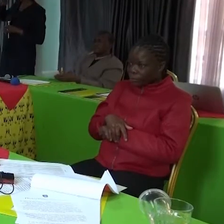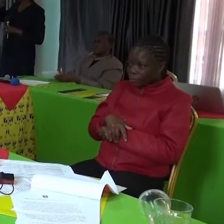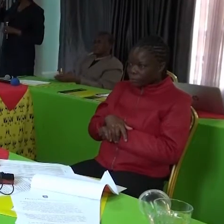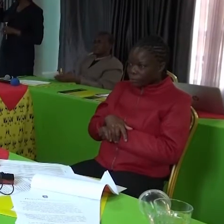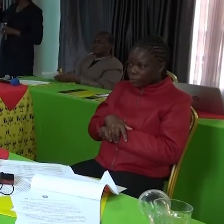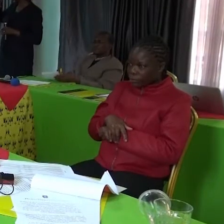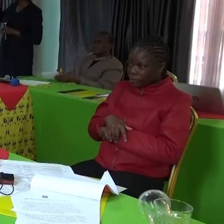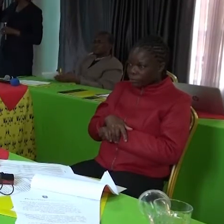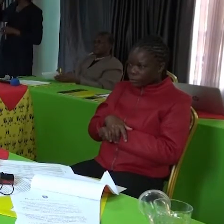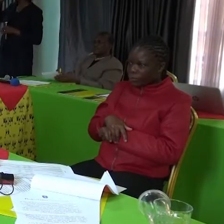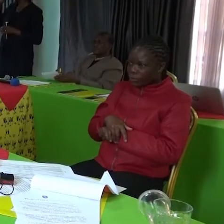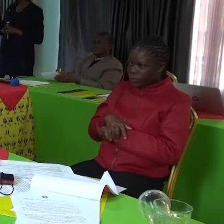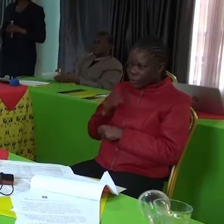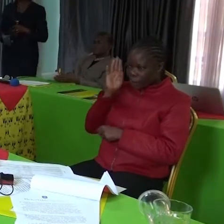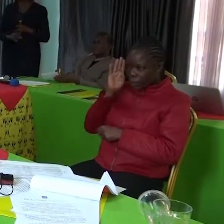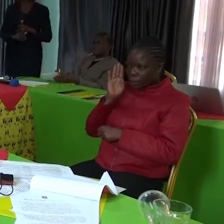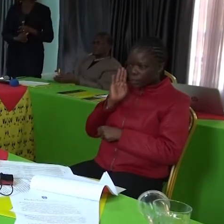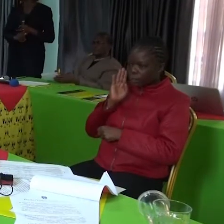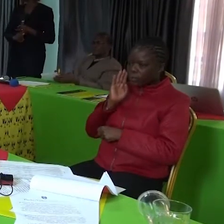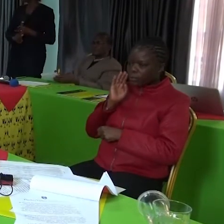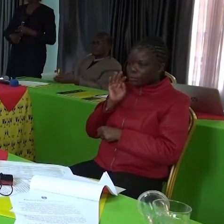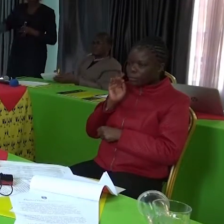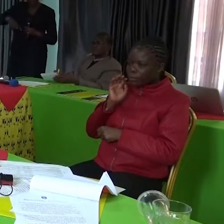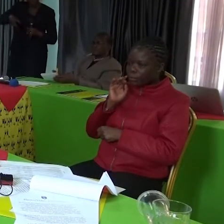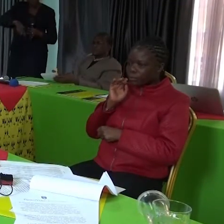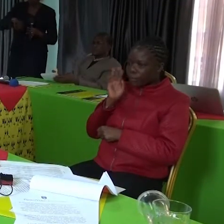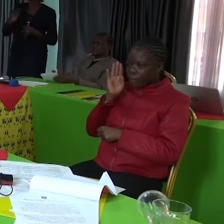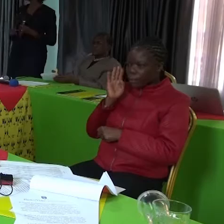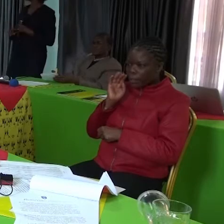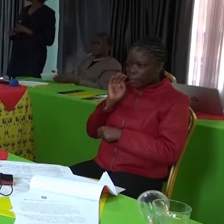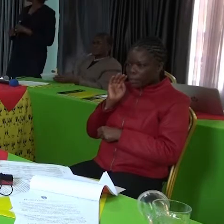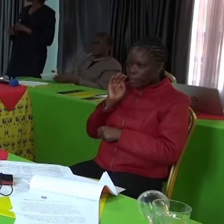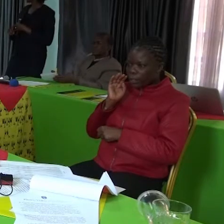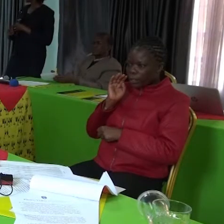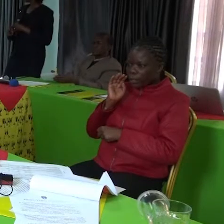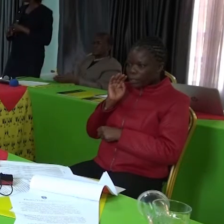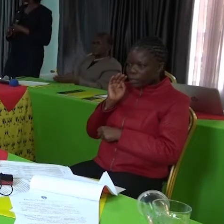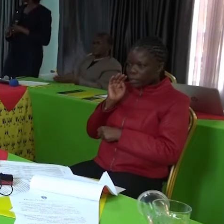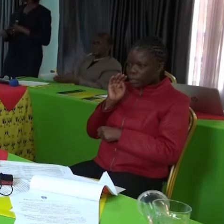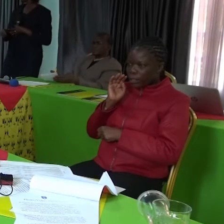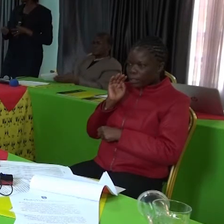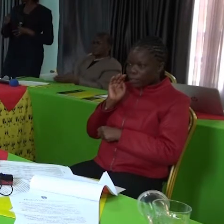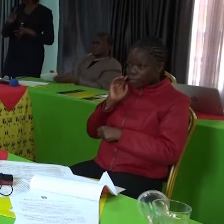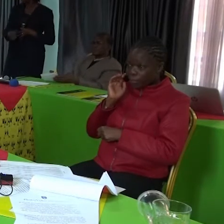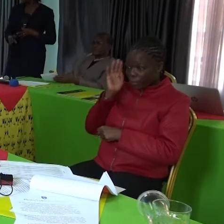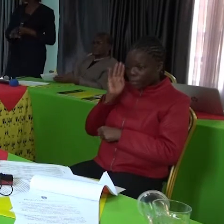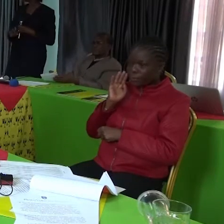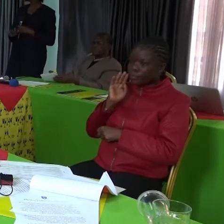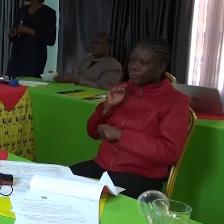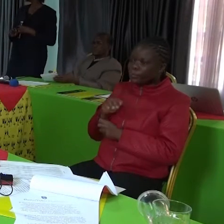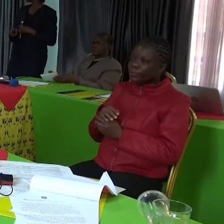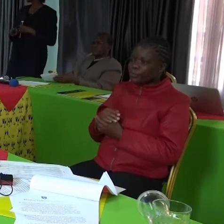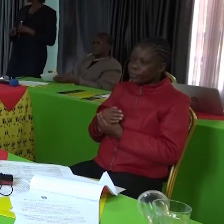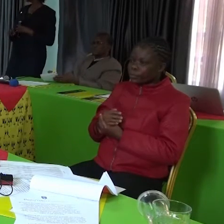this program, such as the professional learning communities in the school, the micro-learning